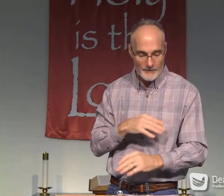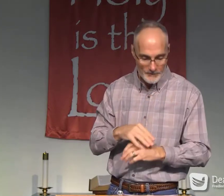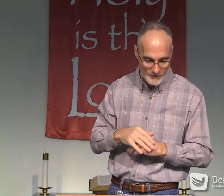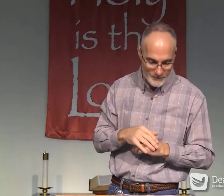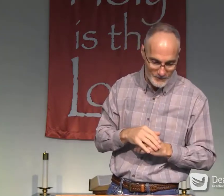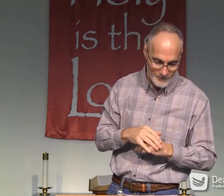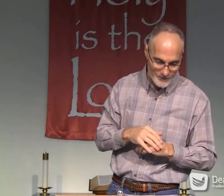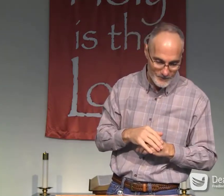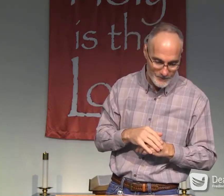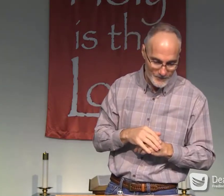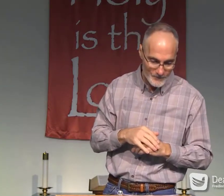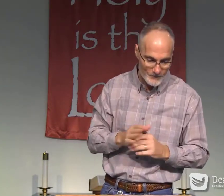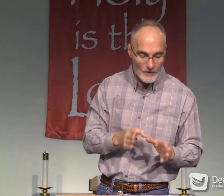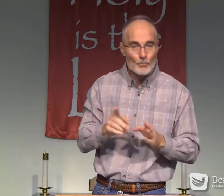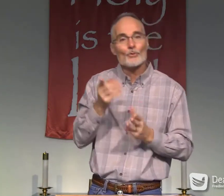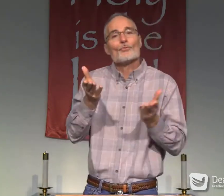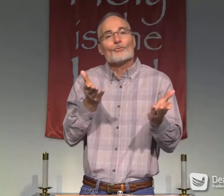His grace.